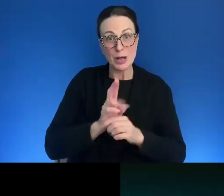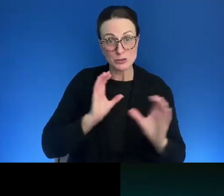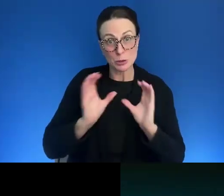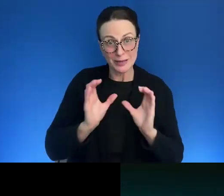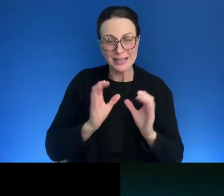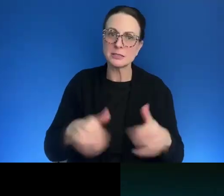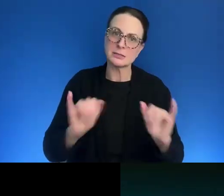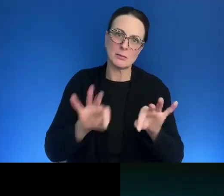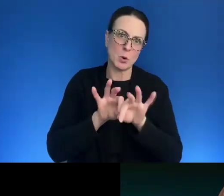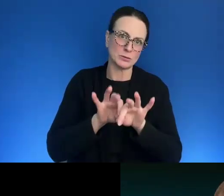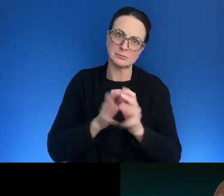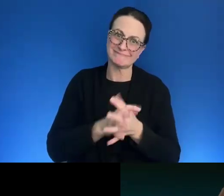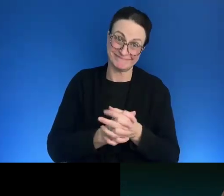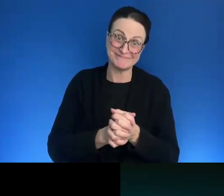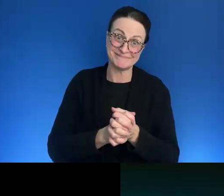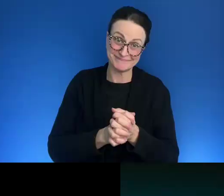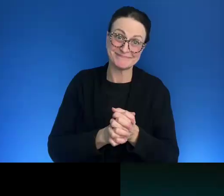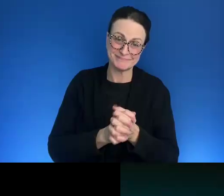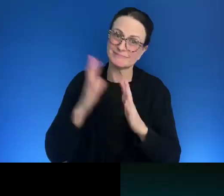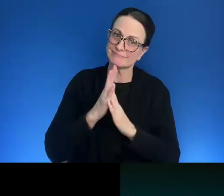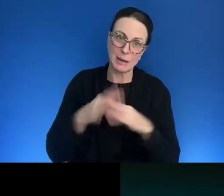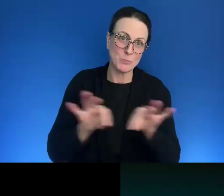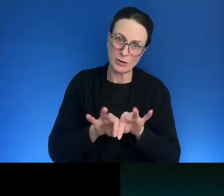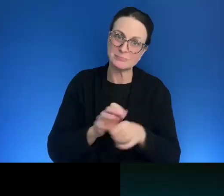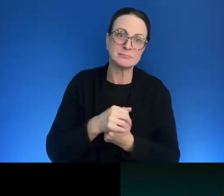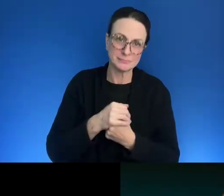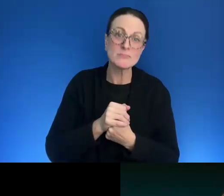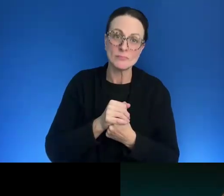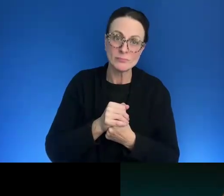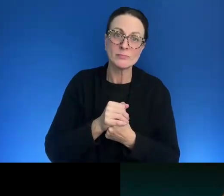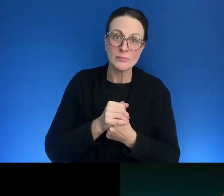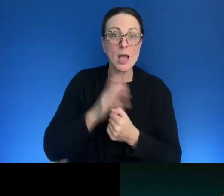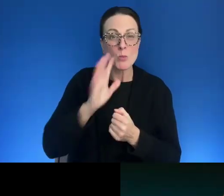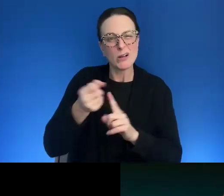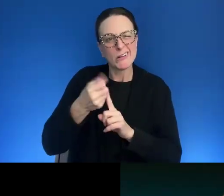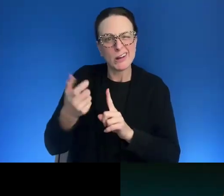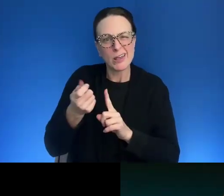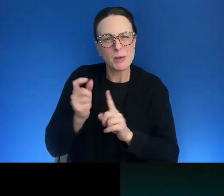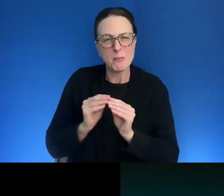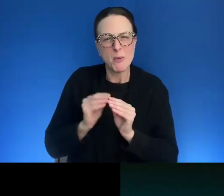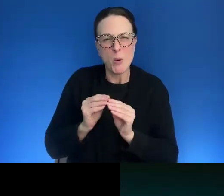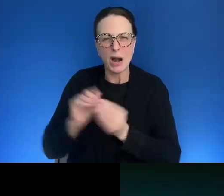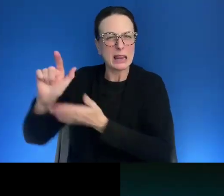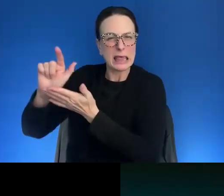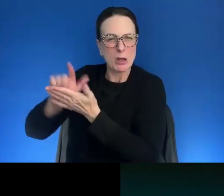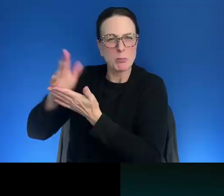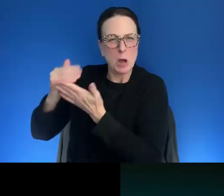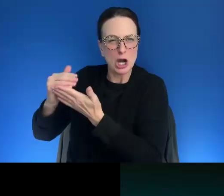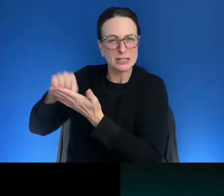still important. It's really important as far as, and we'll go into a little bit more legalities,